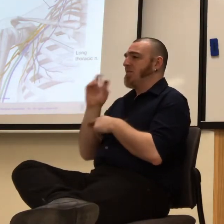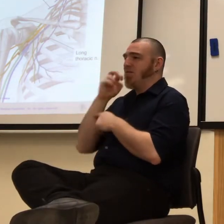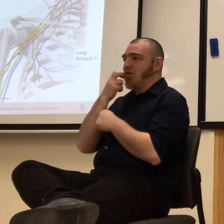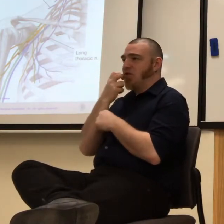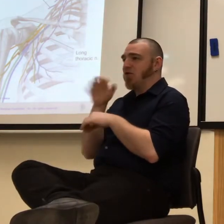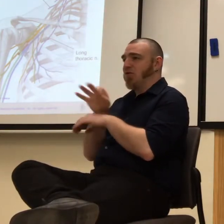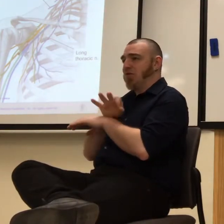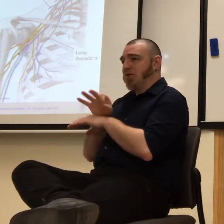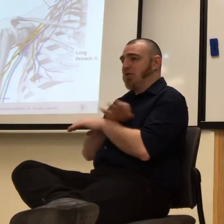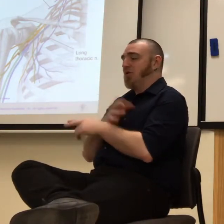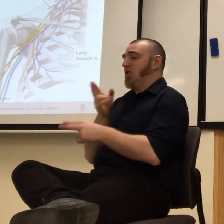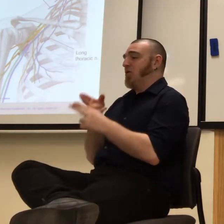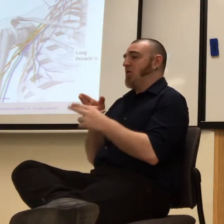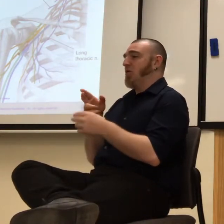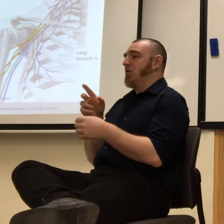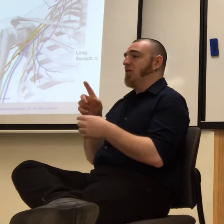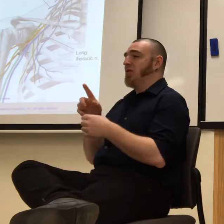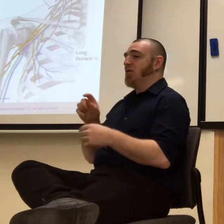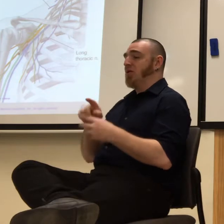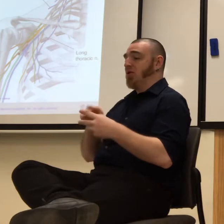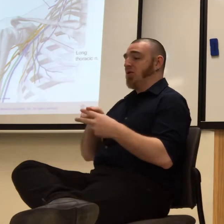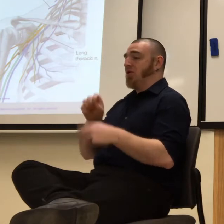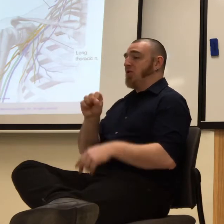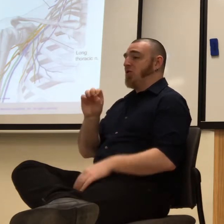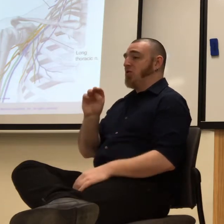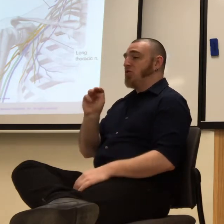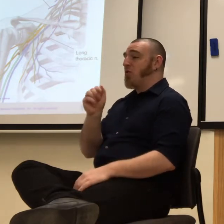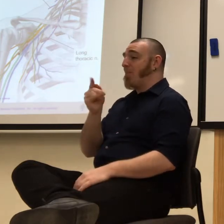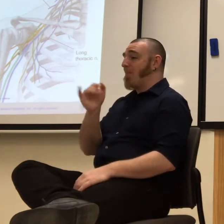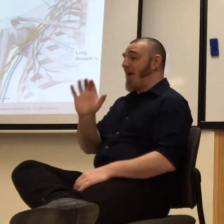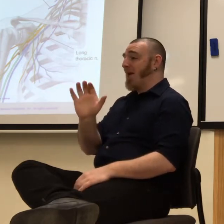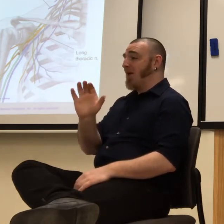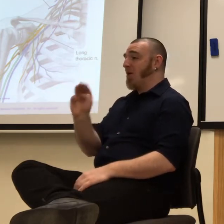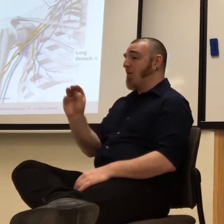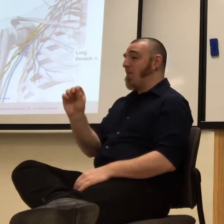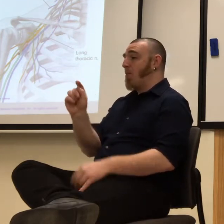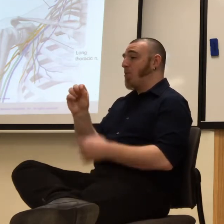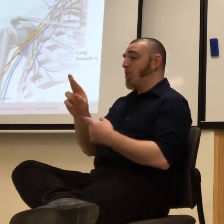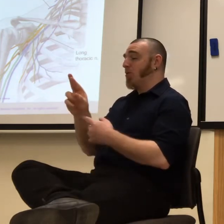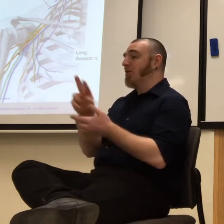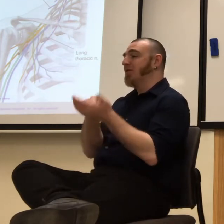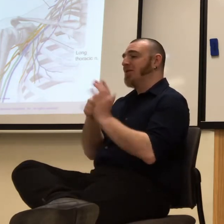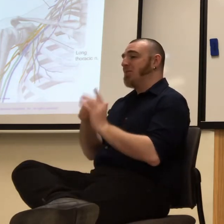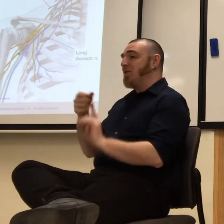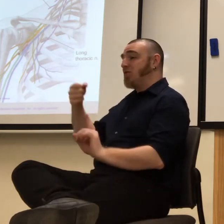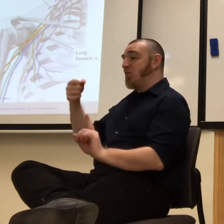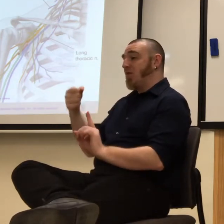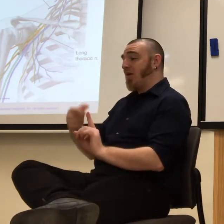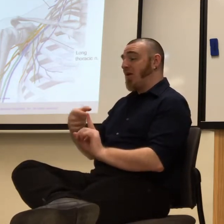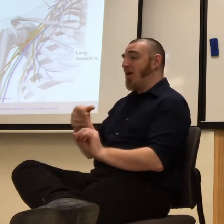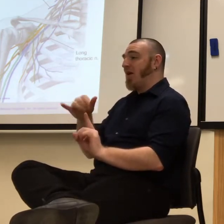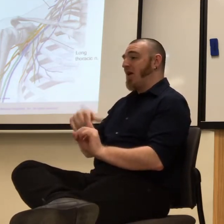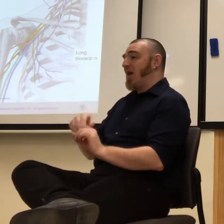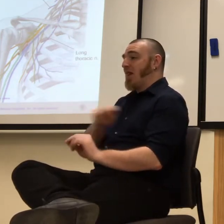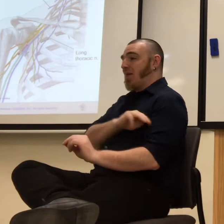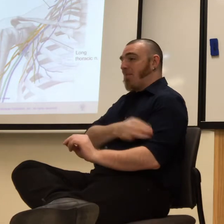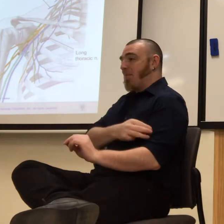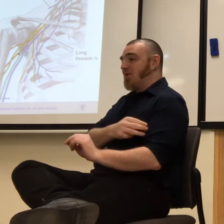call it somatic motor if it's one where you innervate a muscle and make it contract, right? So this is all somatic motor